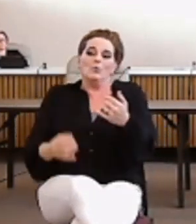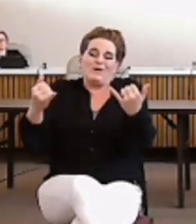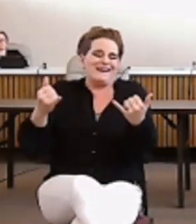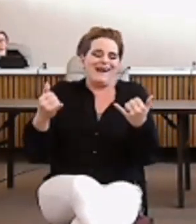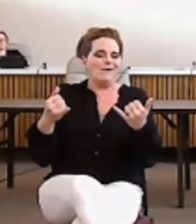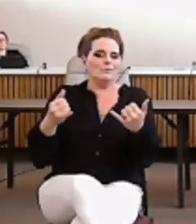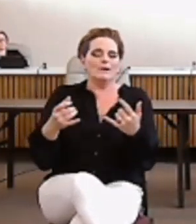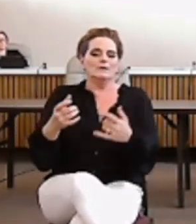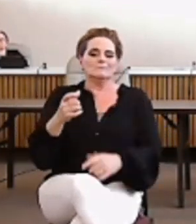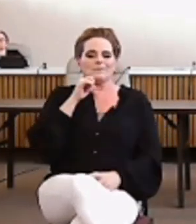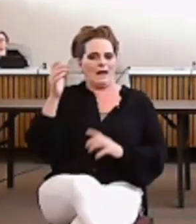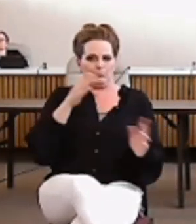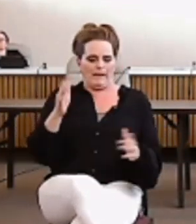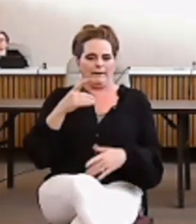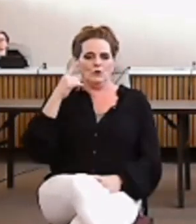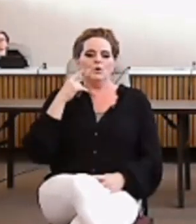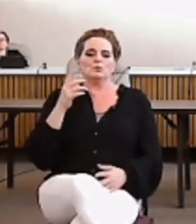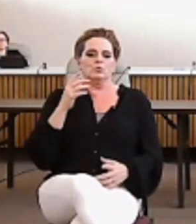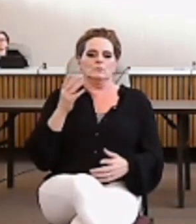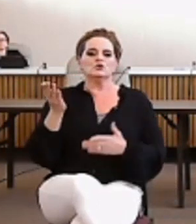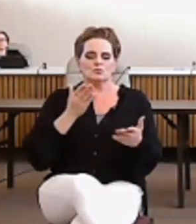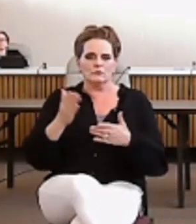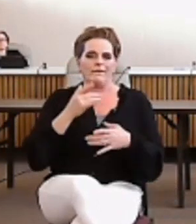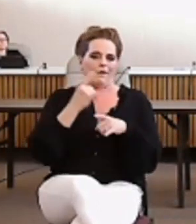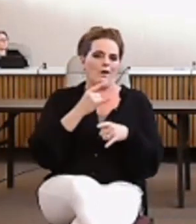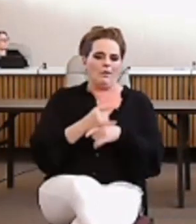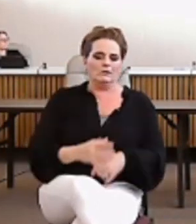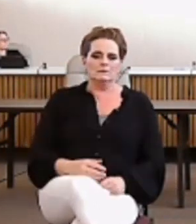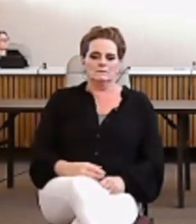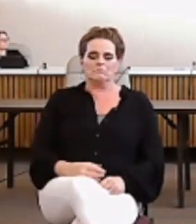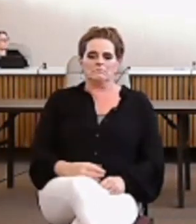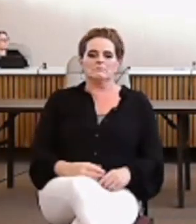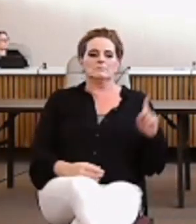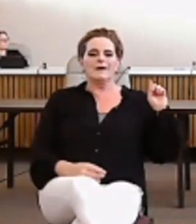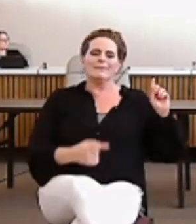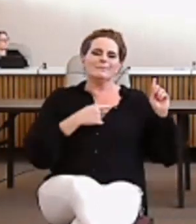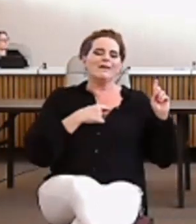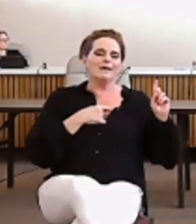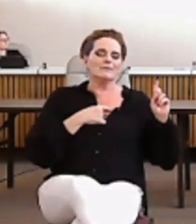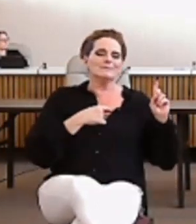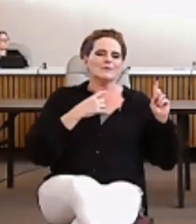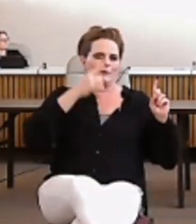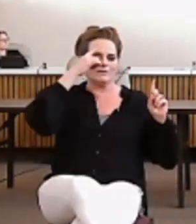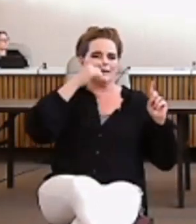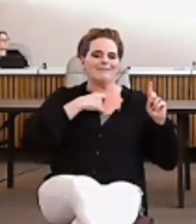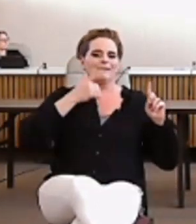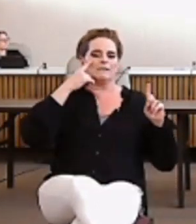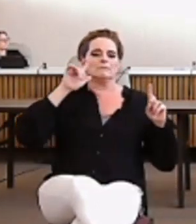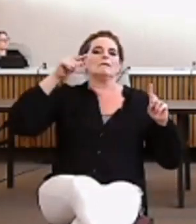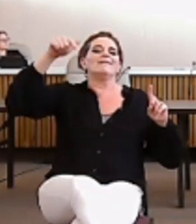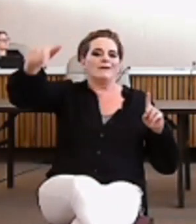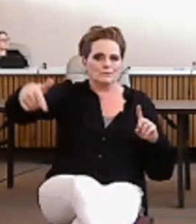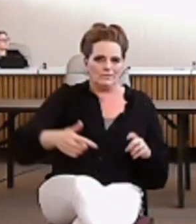Right. shop in there and I haven't, I mean, I don't drink myself, but I haven't Right. seen it. That's what I was saying. I think it's a future phase. Yes,